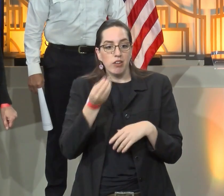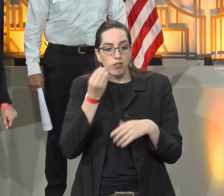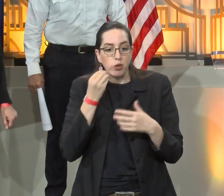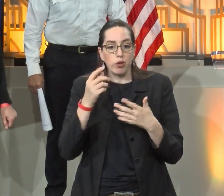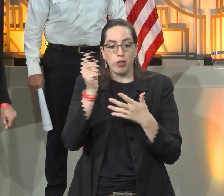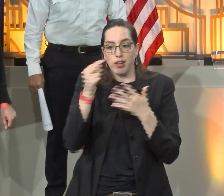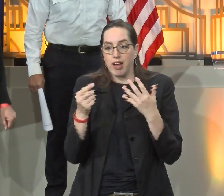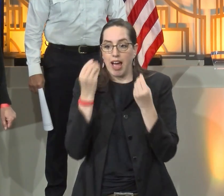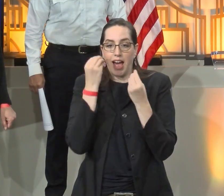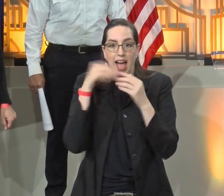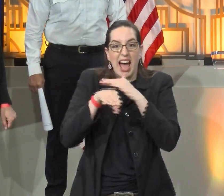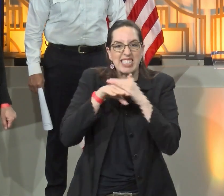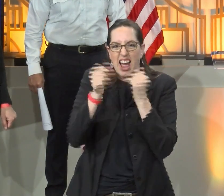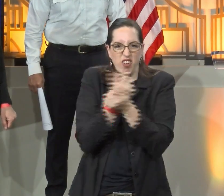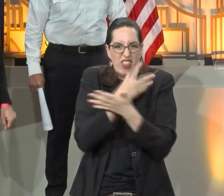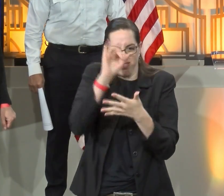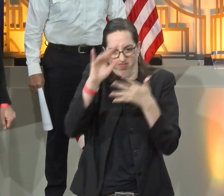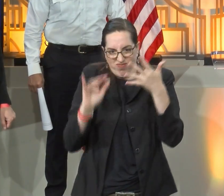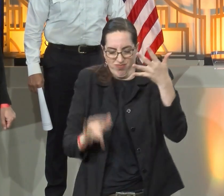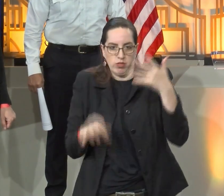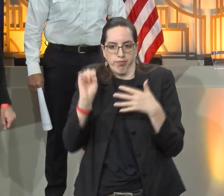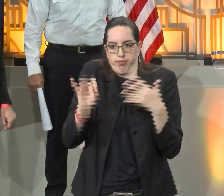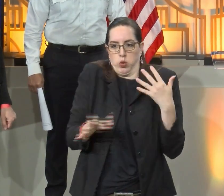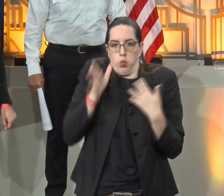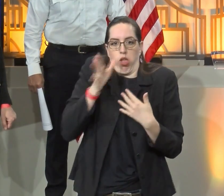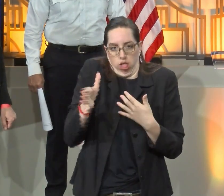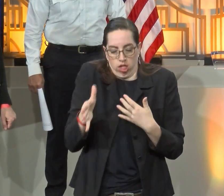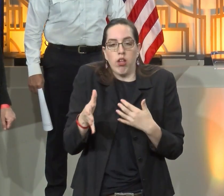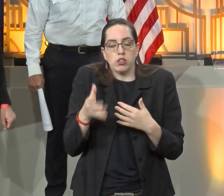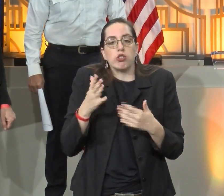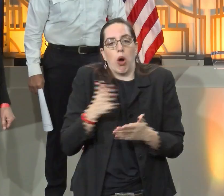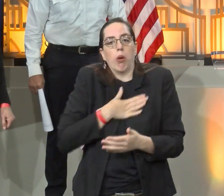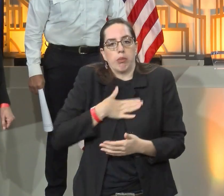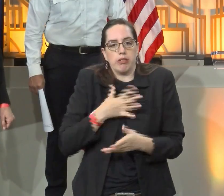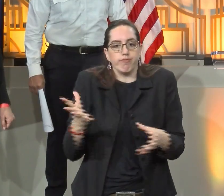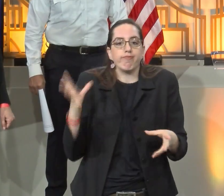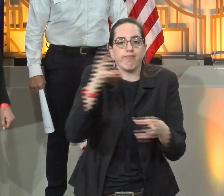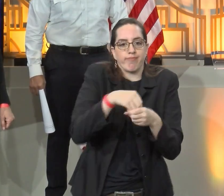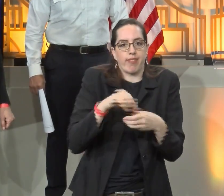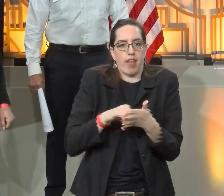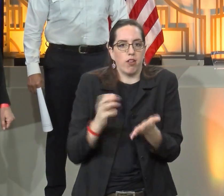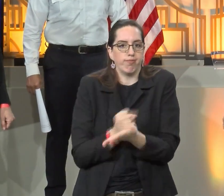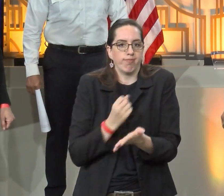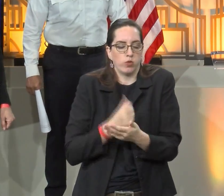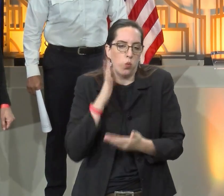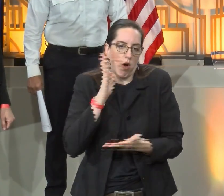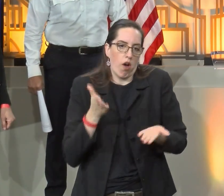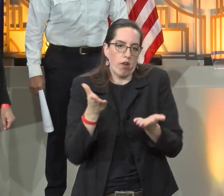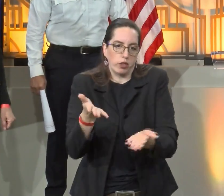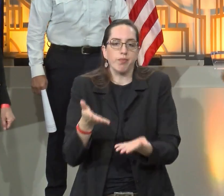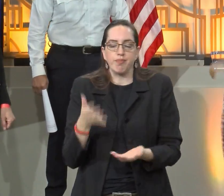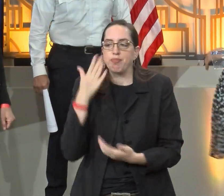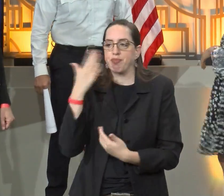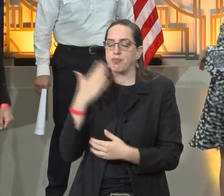to the information. More details to come. And so we're asking you to participate in the opportunity that we're offering.